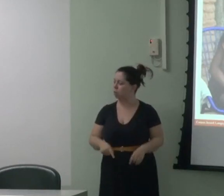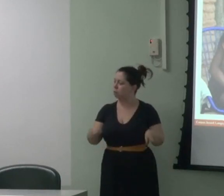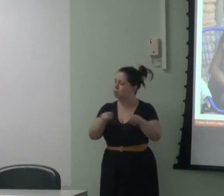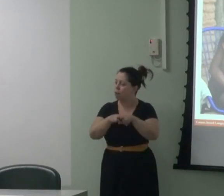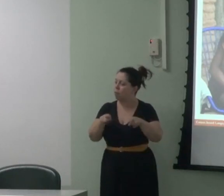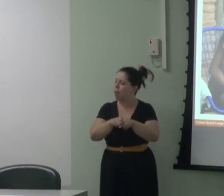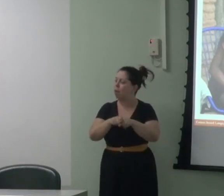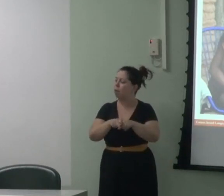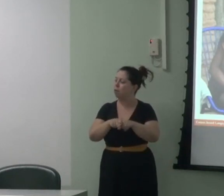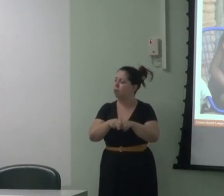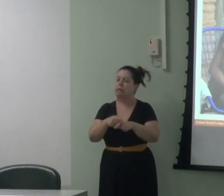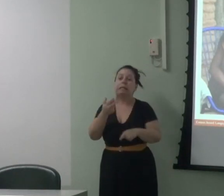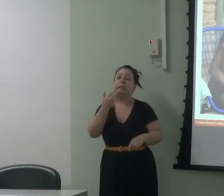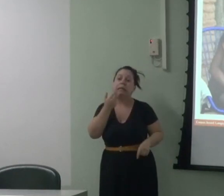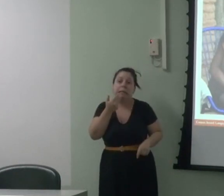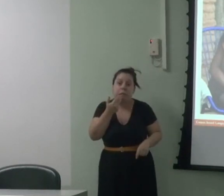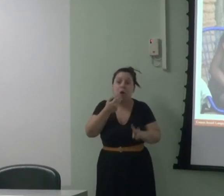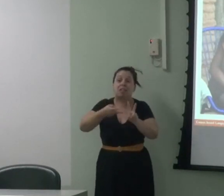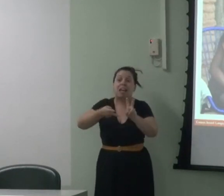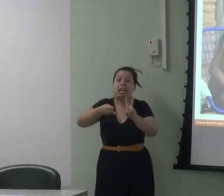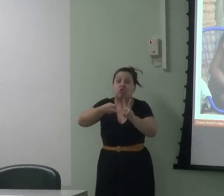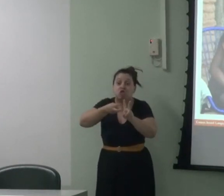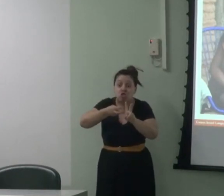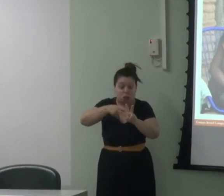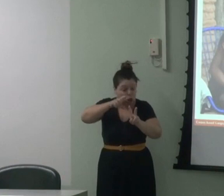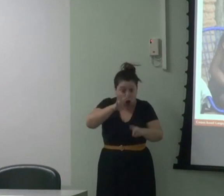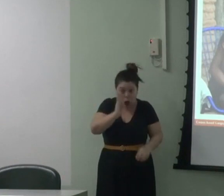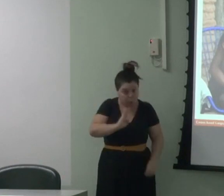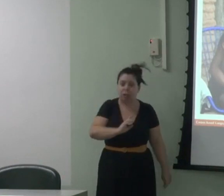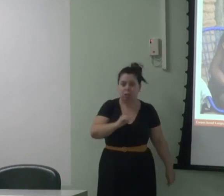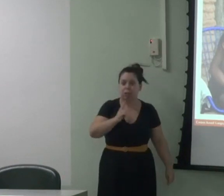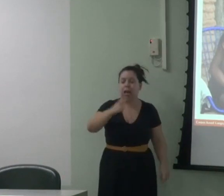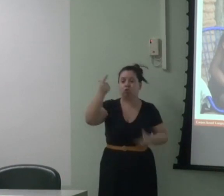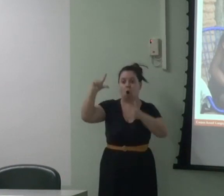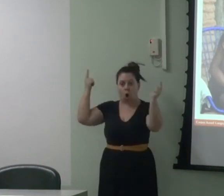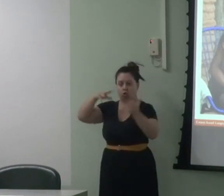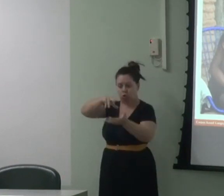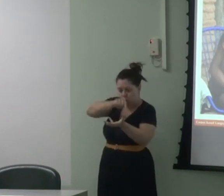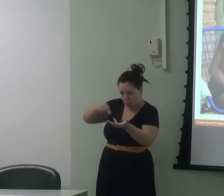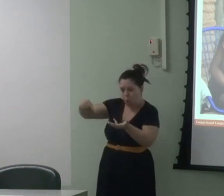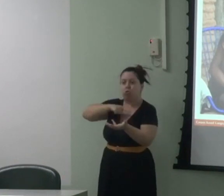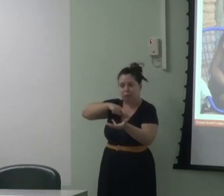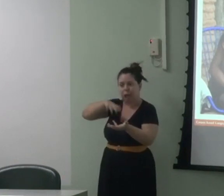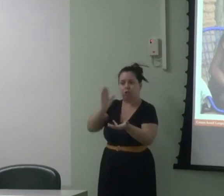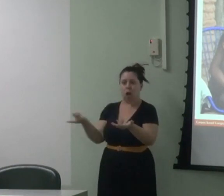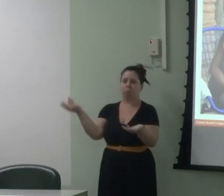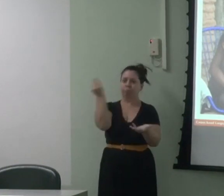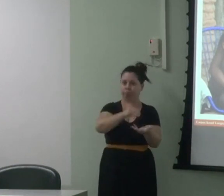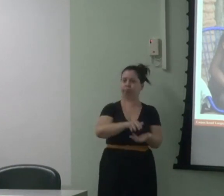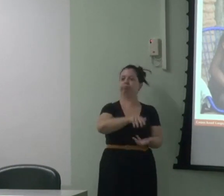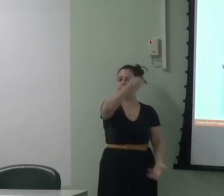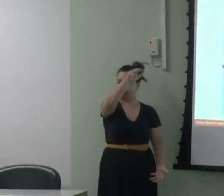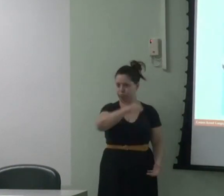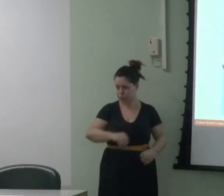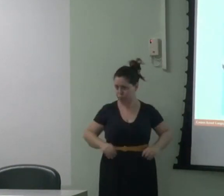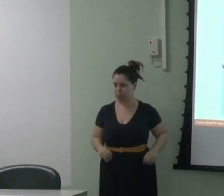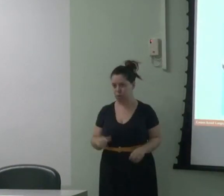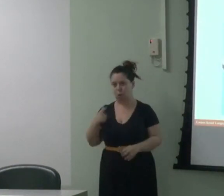indigenous languages from other parts of the world. So I think this is also growing segment of